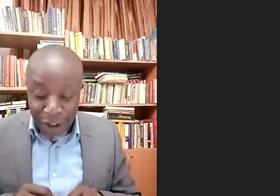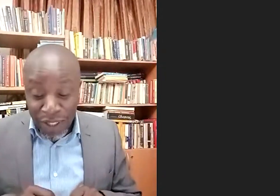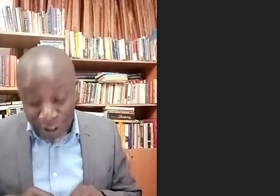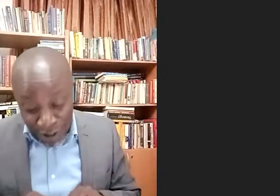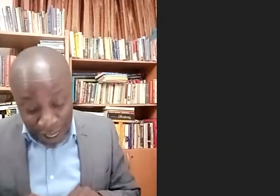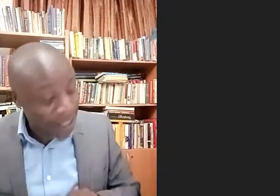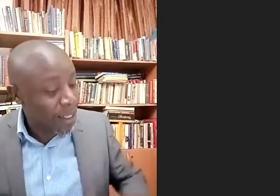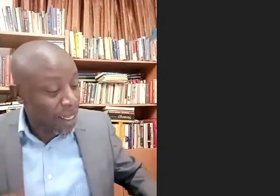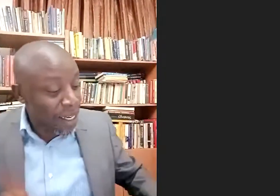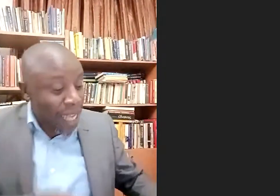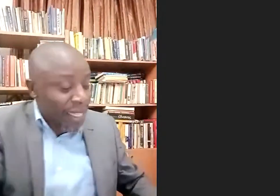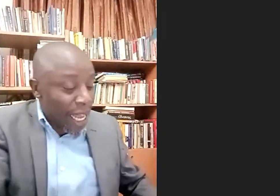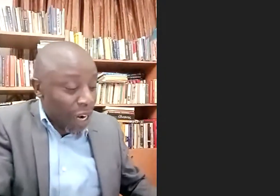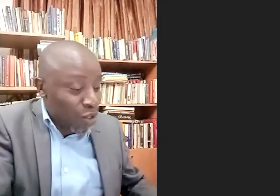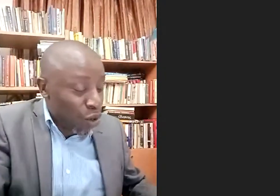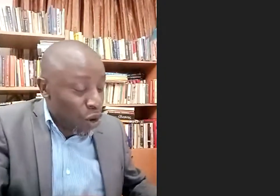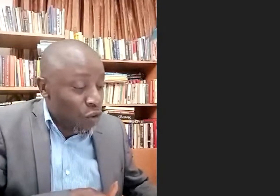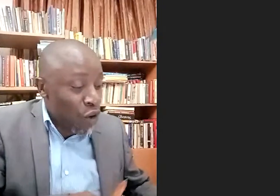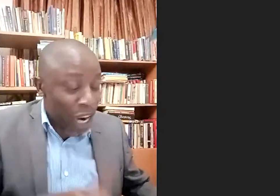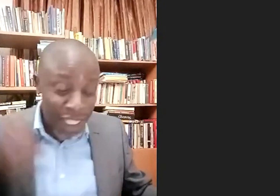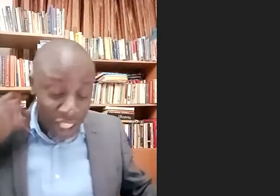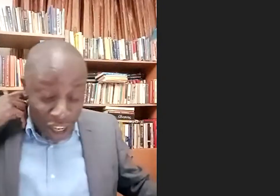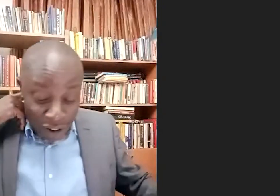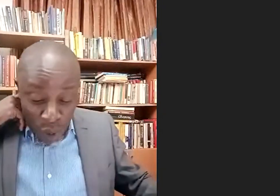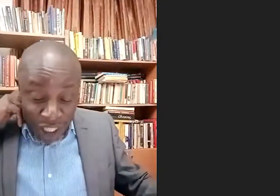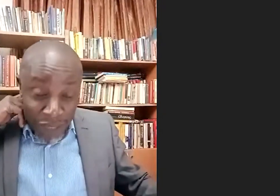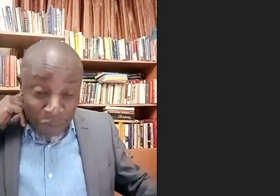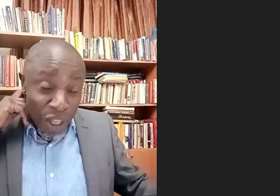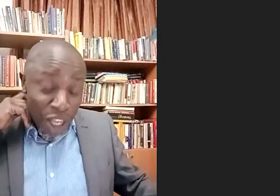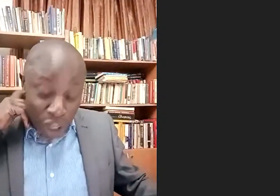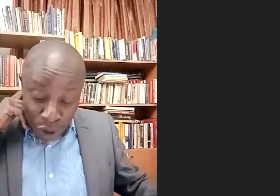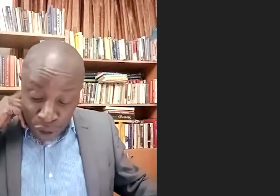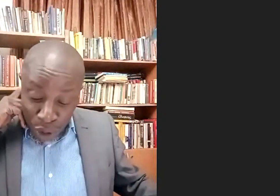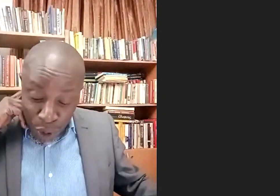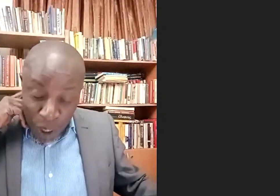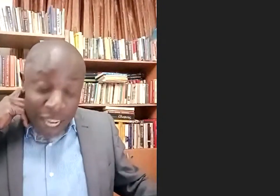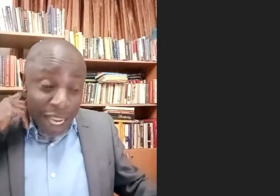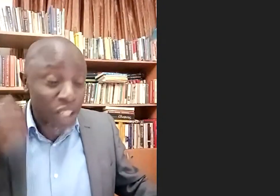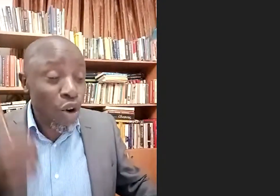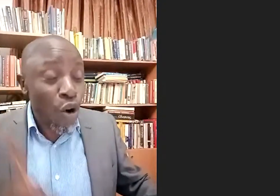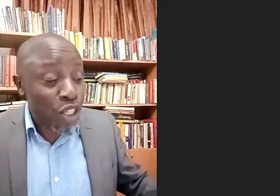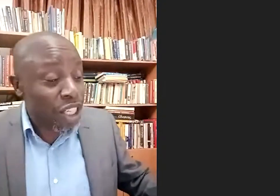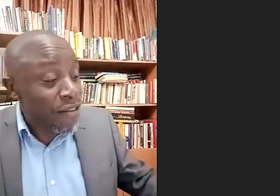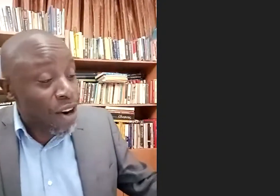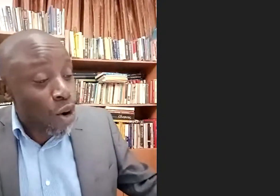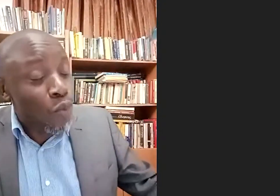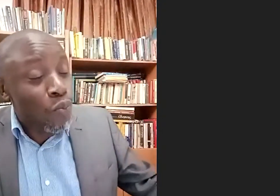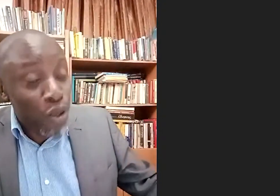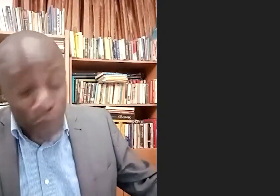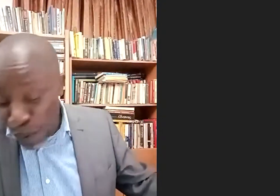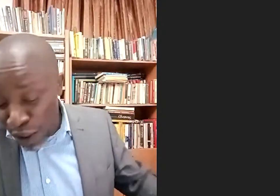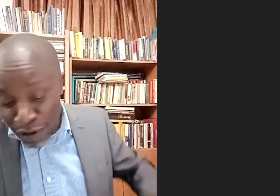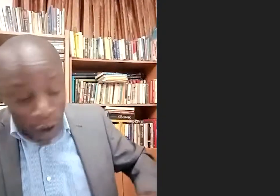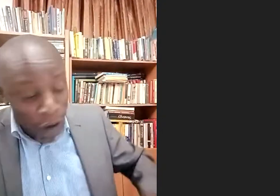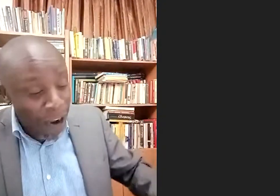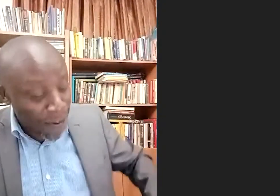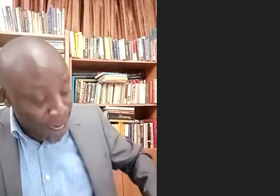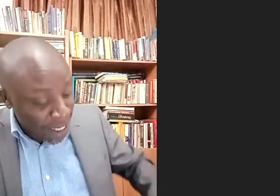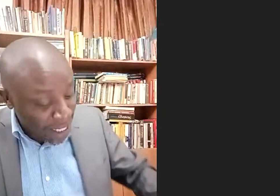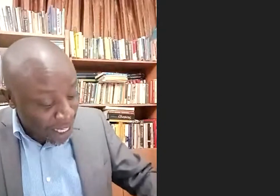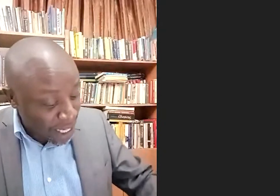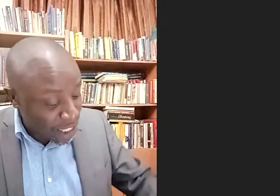Herbert Sekea of Steadfast. He does a lot of organization evaluation. He has coached several people, more than